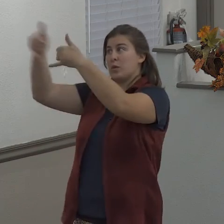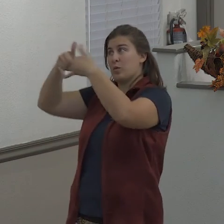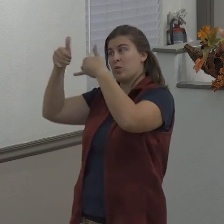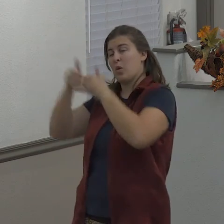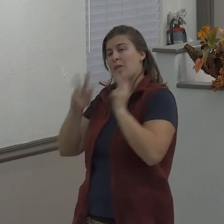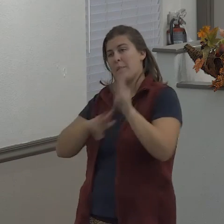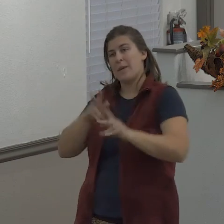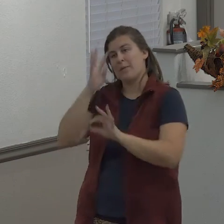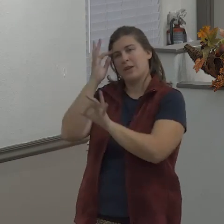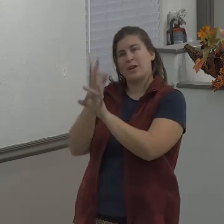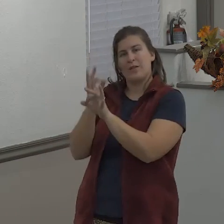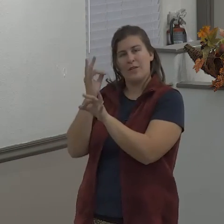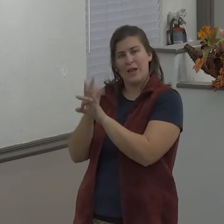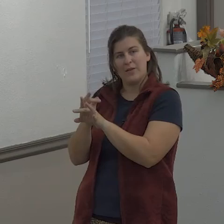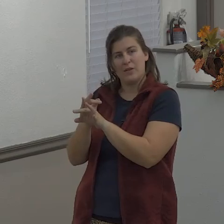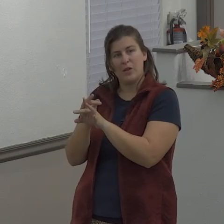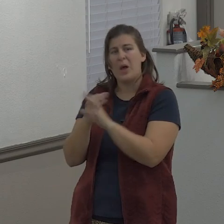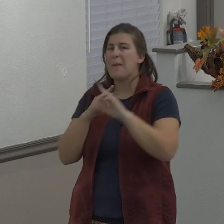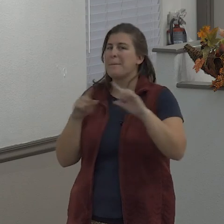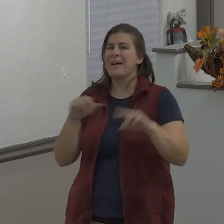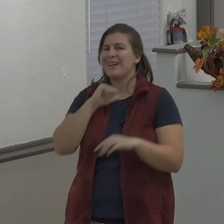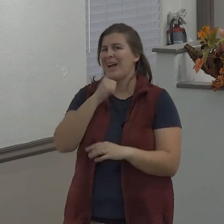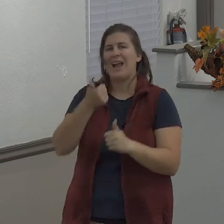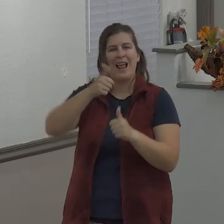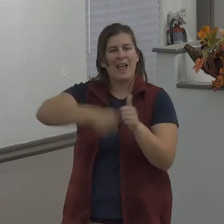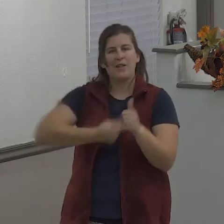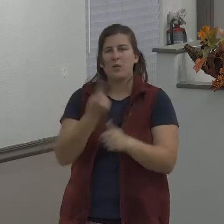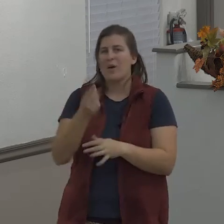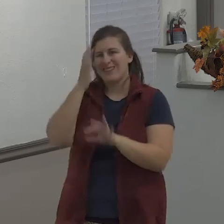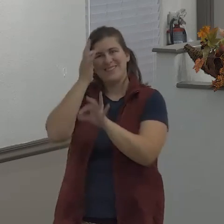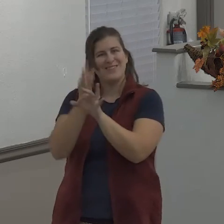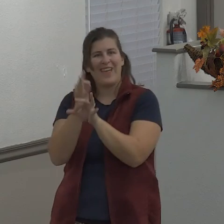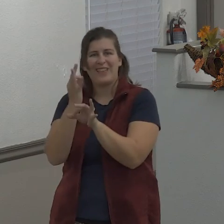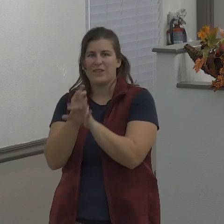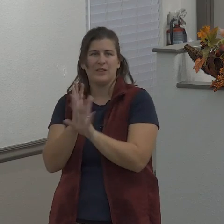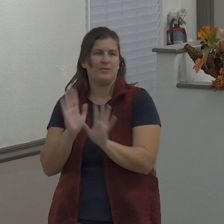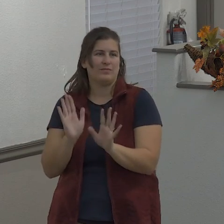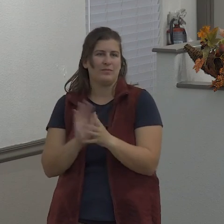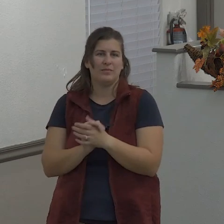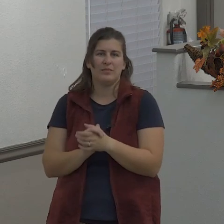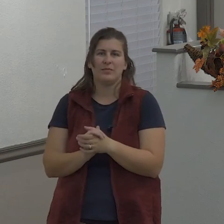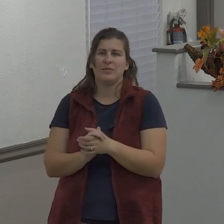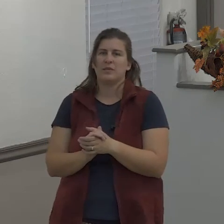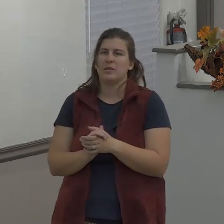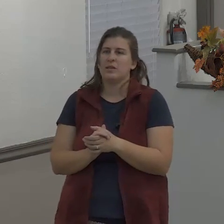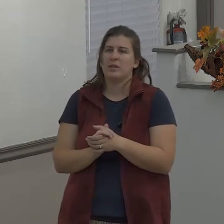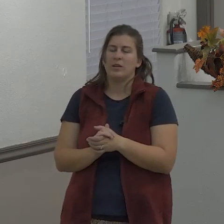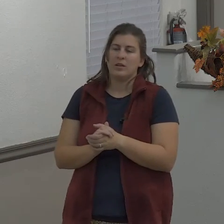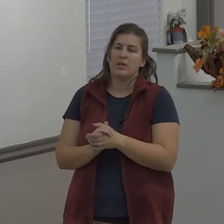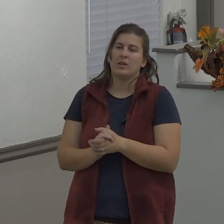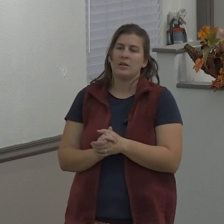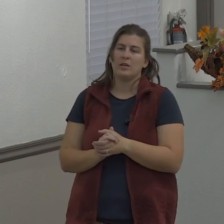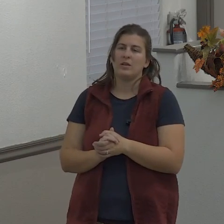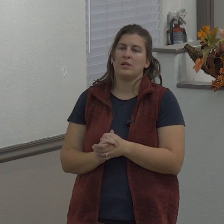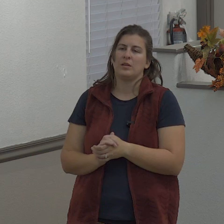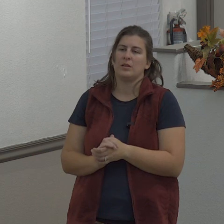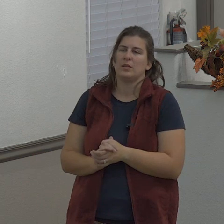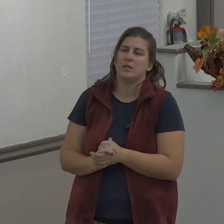reward the faithful, but not everybody's faithful. And so it isn't going to be,